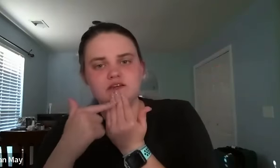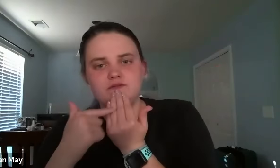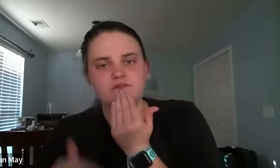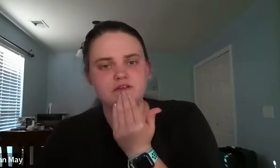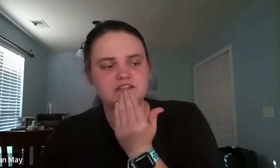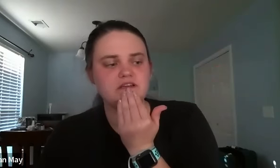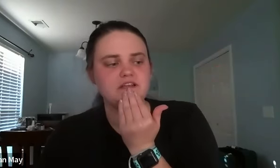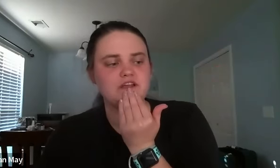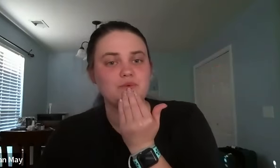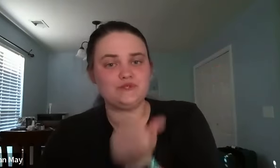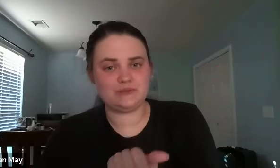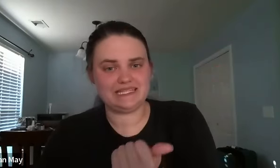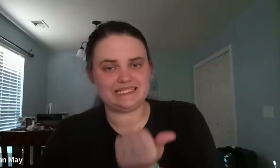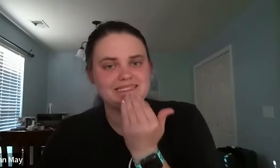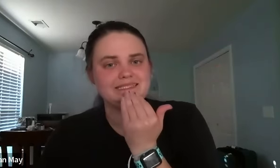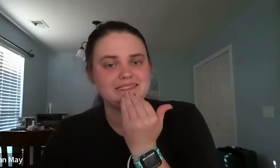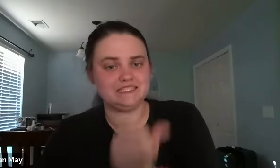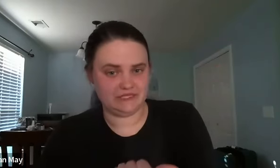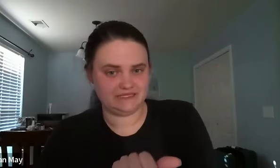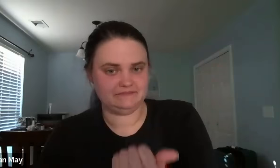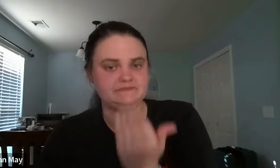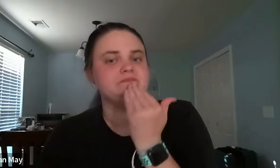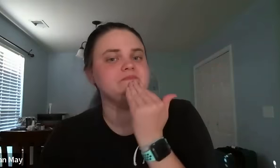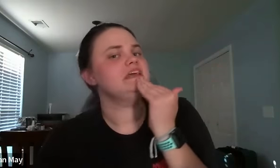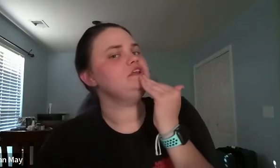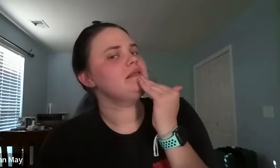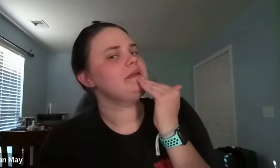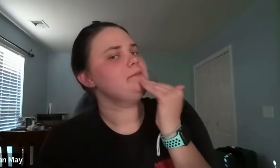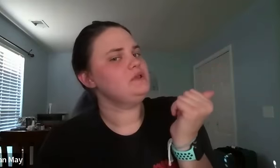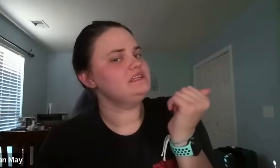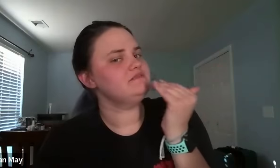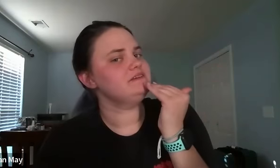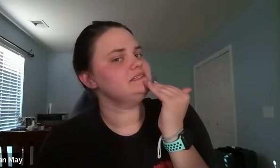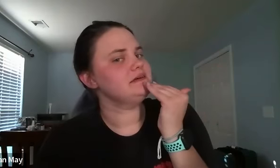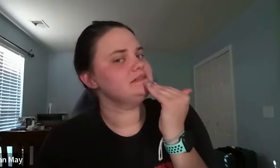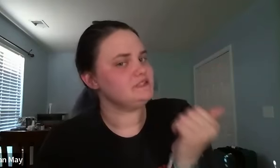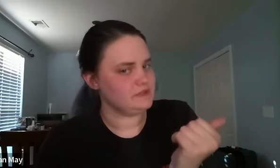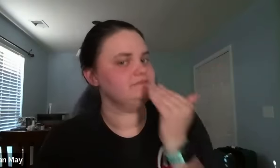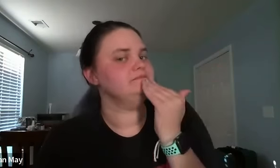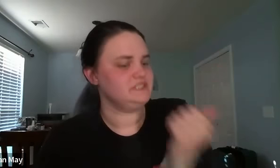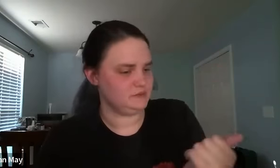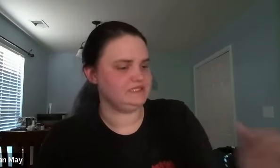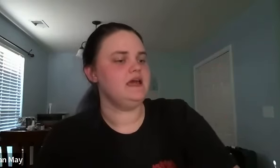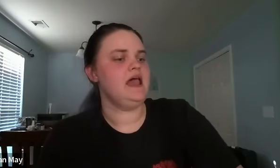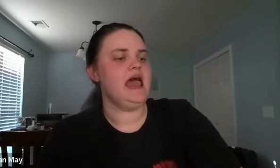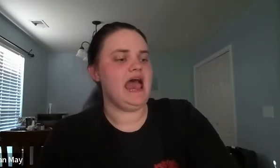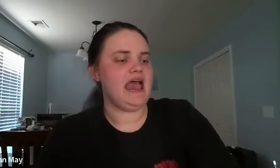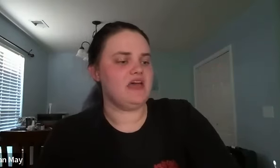4 fingers here, and you're gonna go sweet, sweet. And you kind of like pull it into a fist. Yeah, sweet, sweet. And that